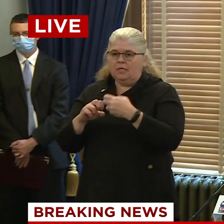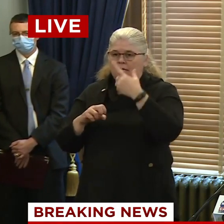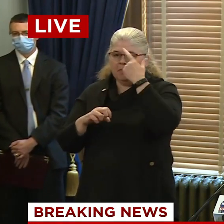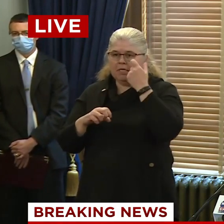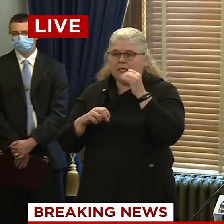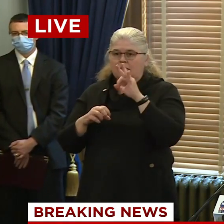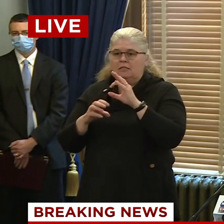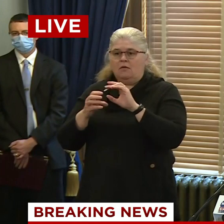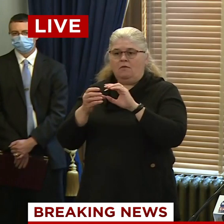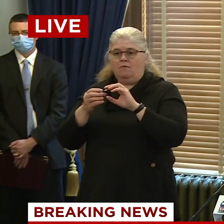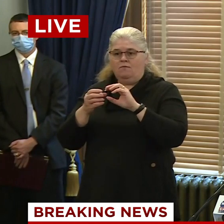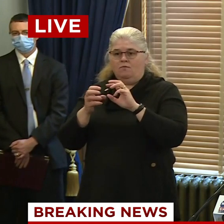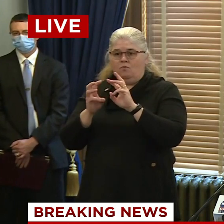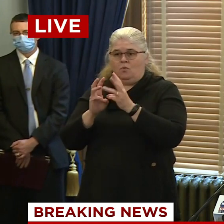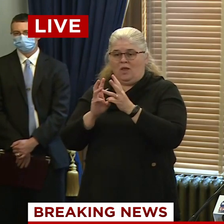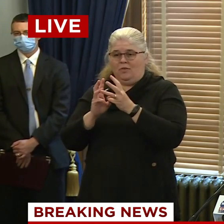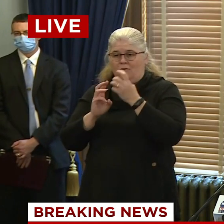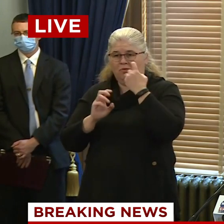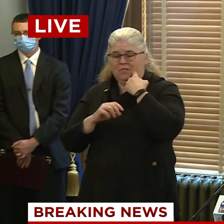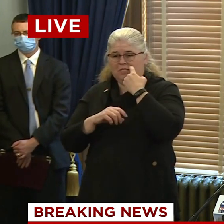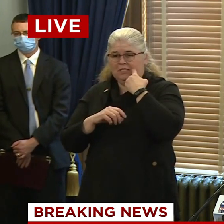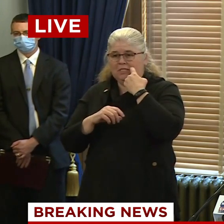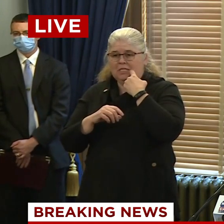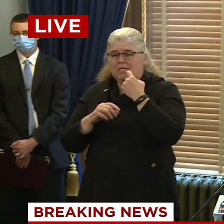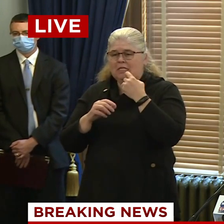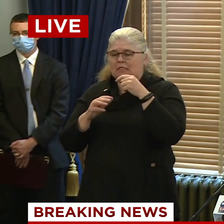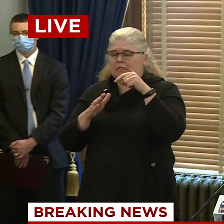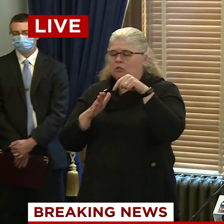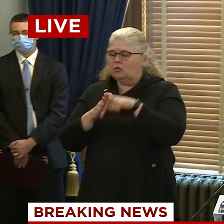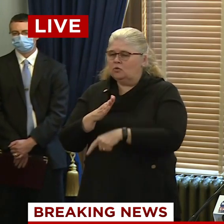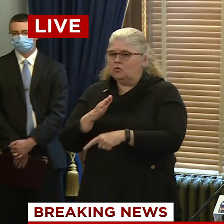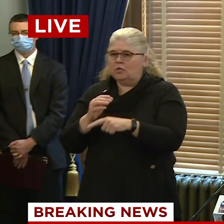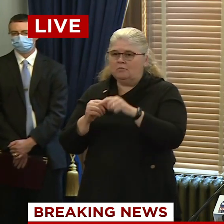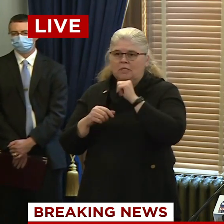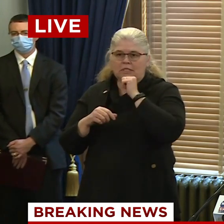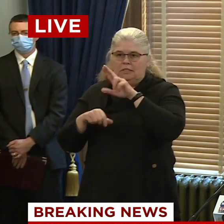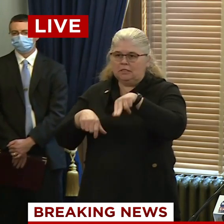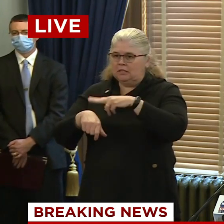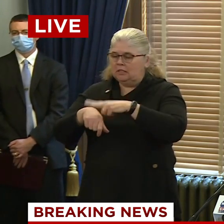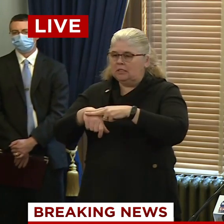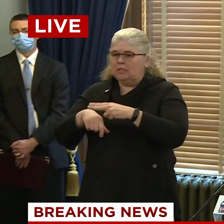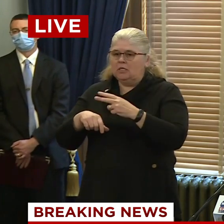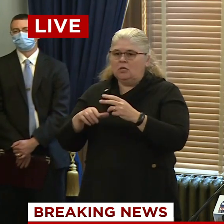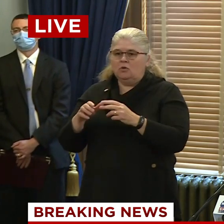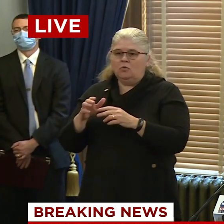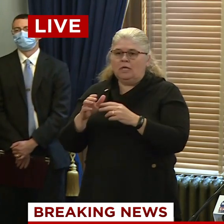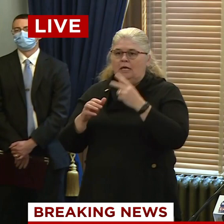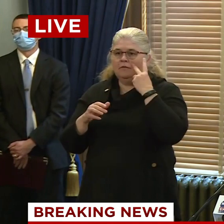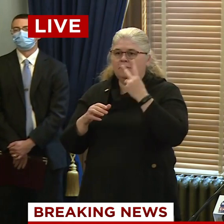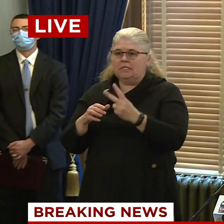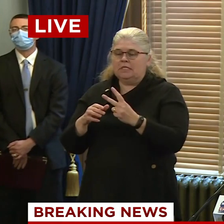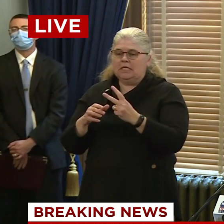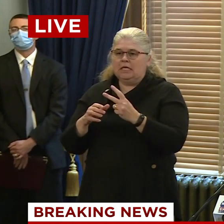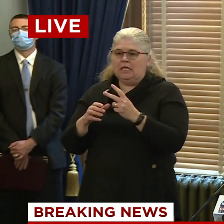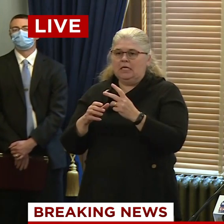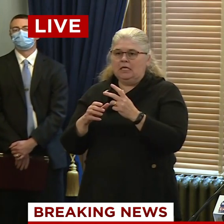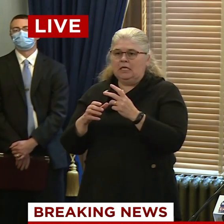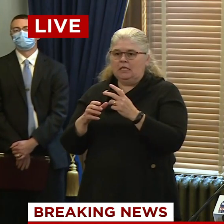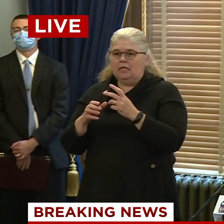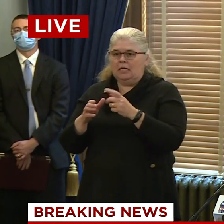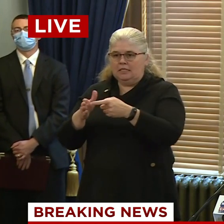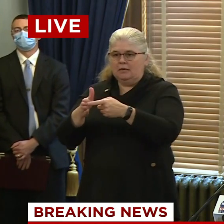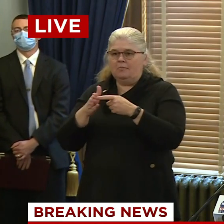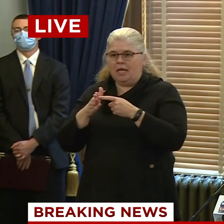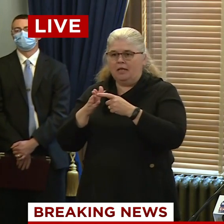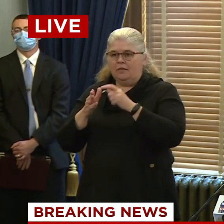weather recent, which is extremely out of the ordinary, we have seen unprecedented demand for electricity,